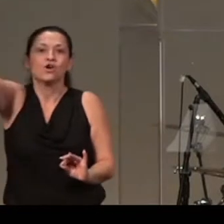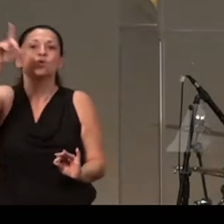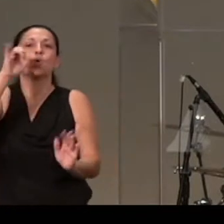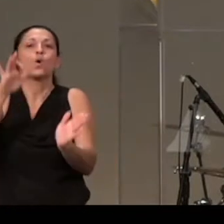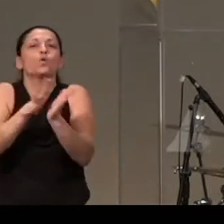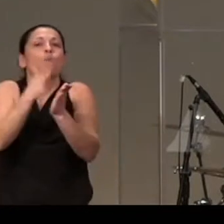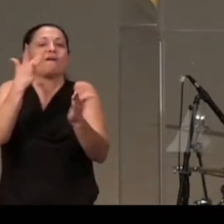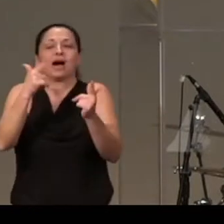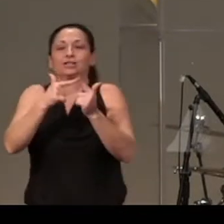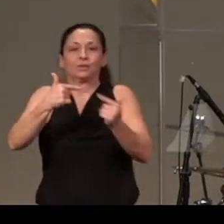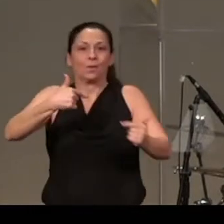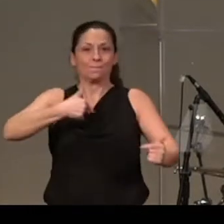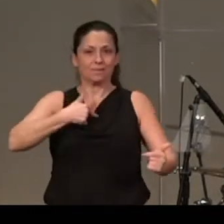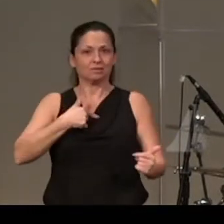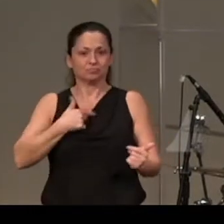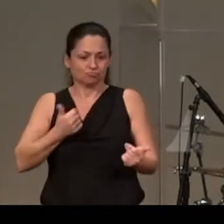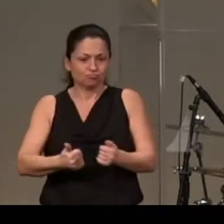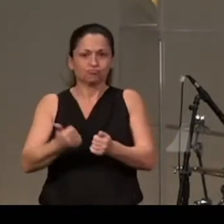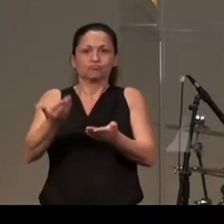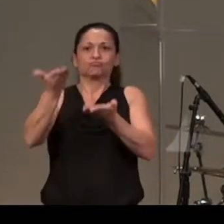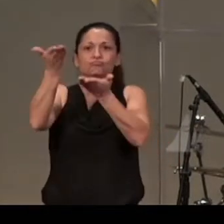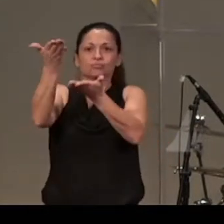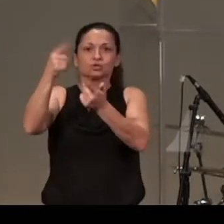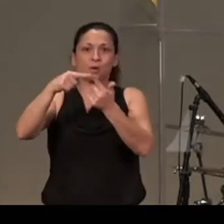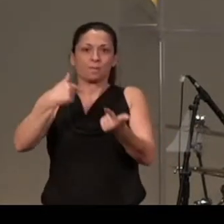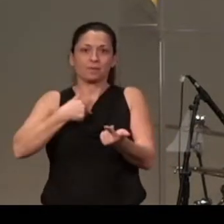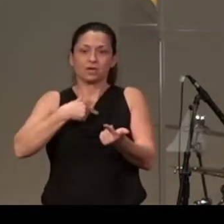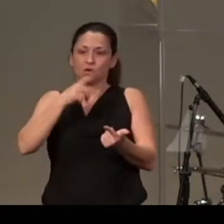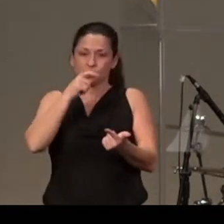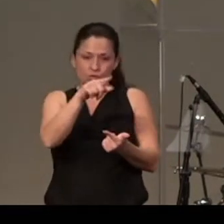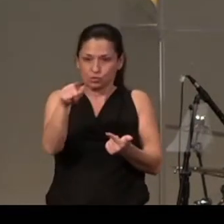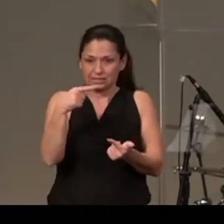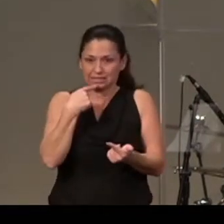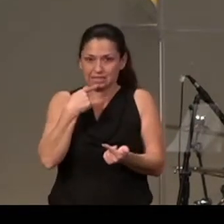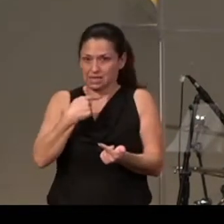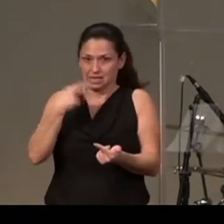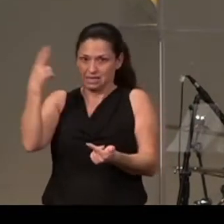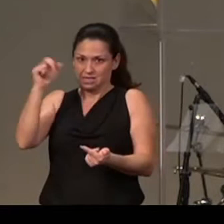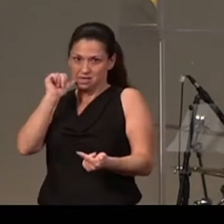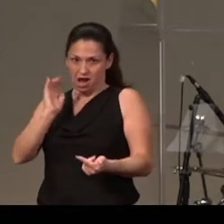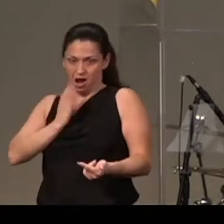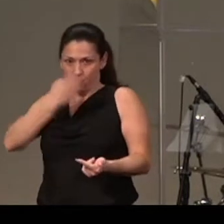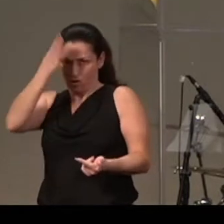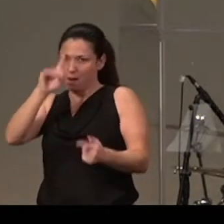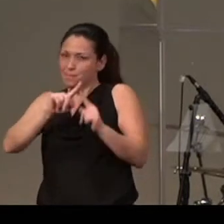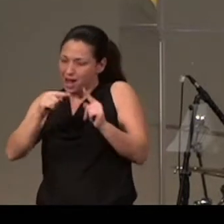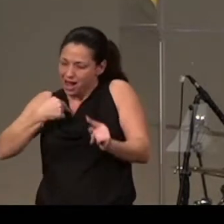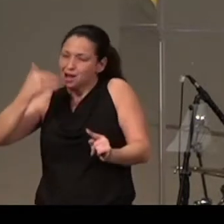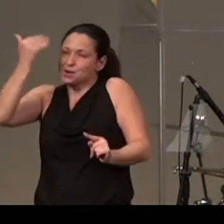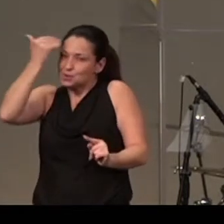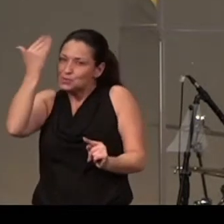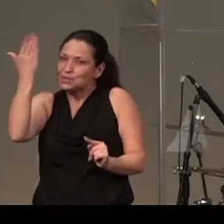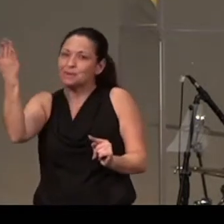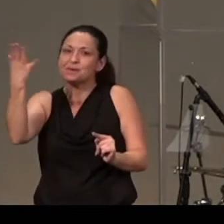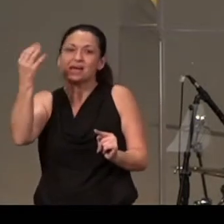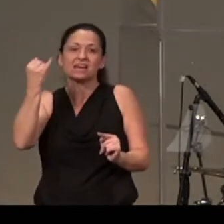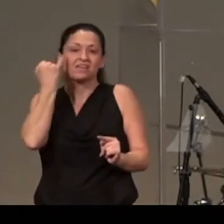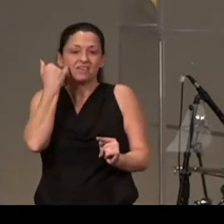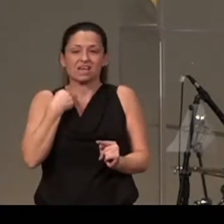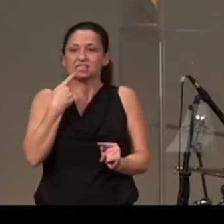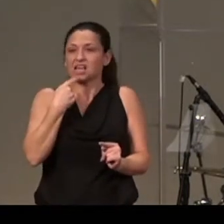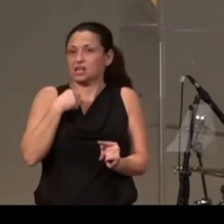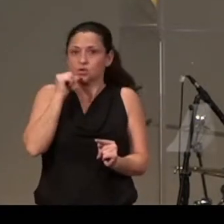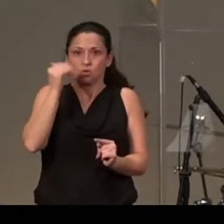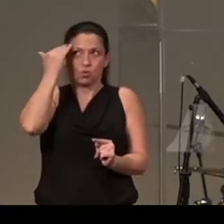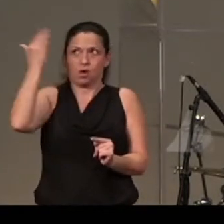of whom you say he is our God. And you have not come to know him, but I know him. And if I say that I do not know him, I will